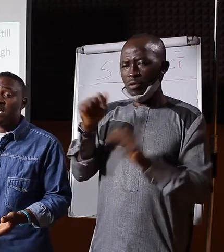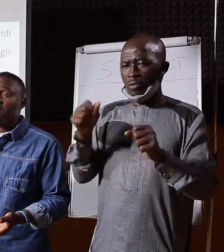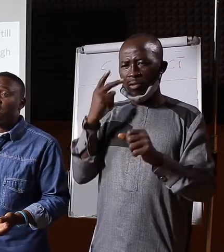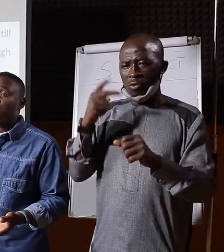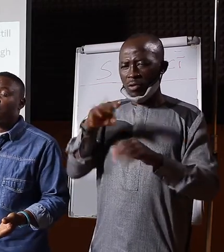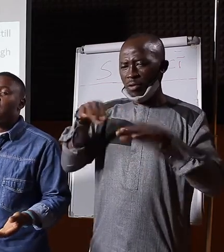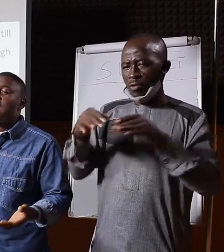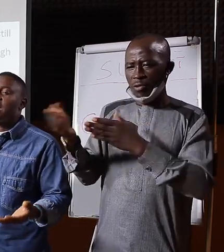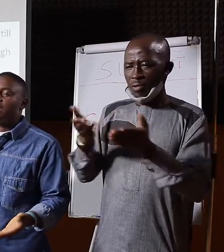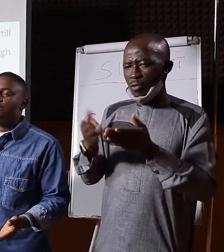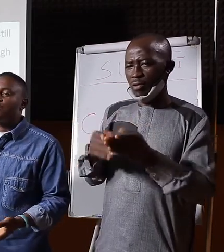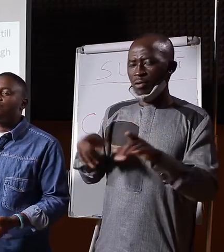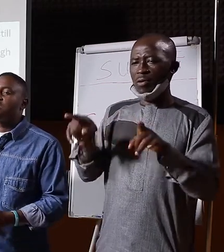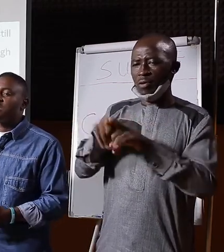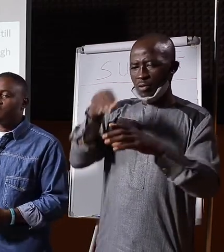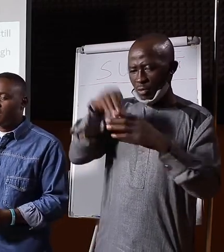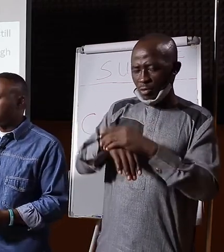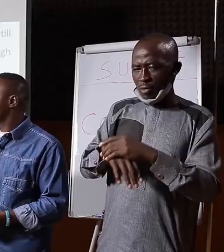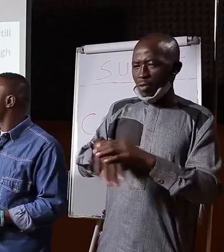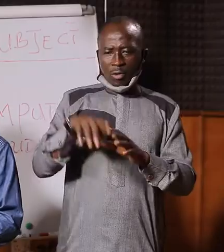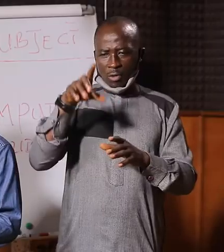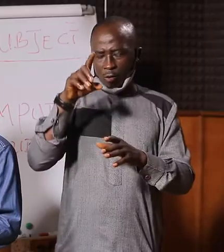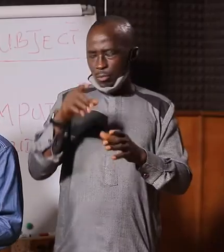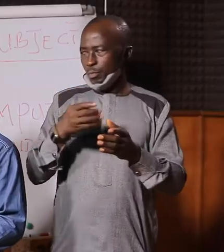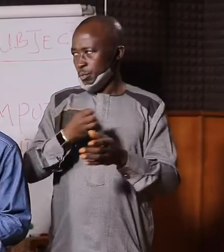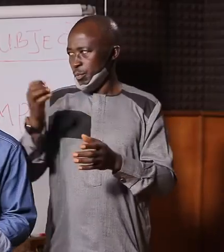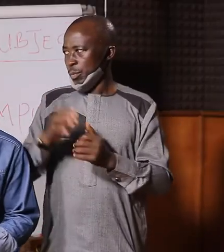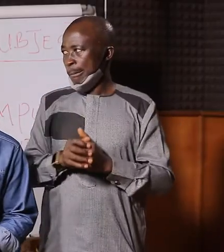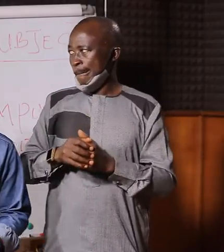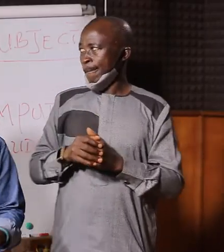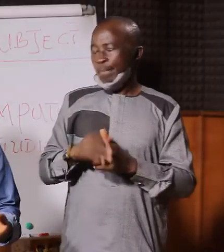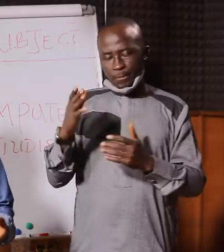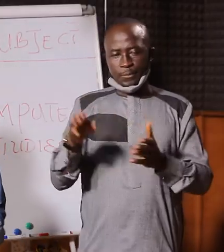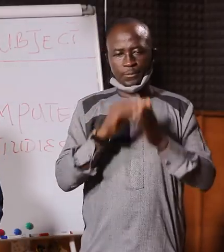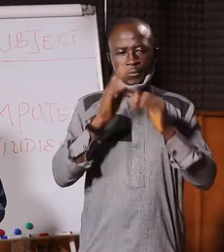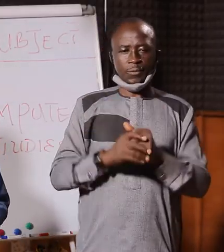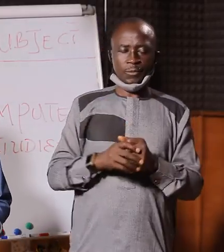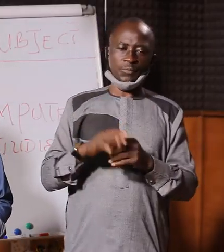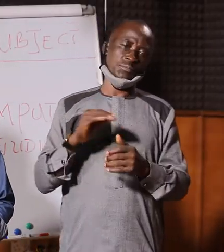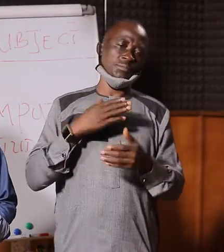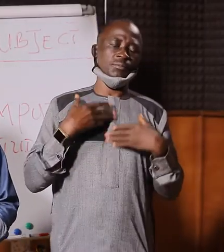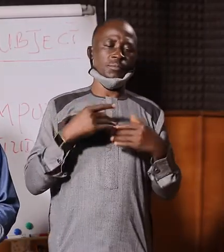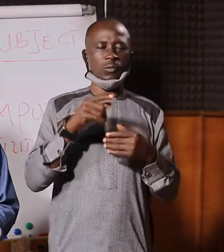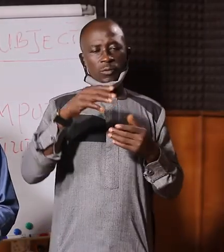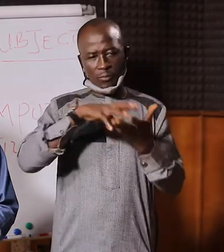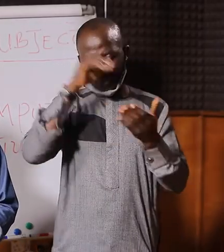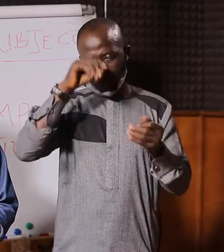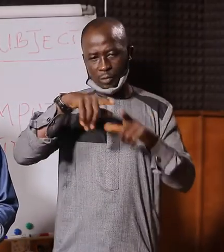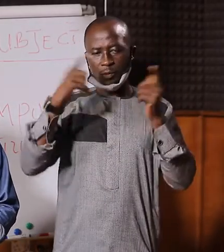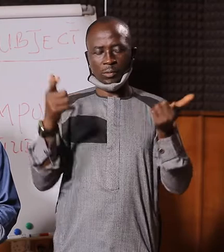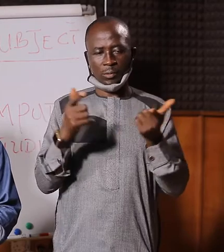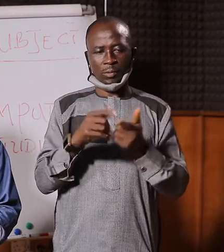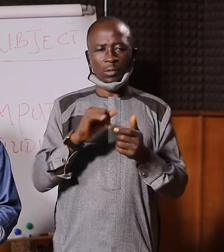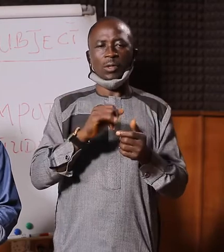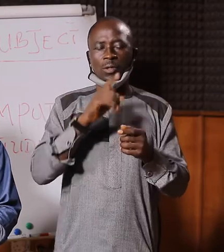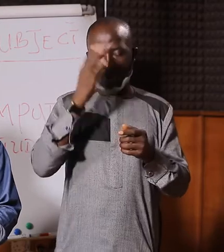camera serve as what? An input device. So learners, I'm very glad you've learned a lot. I'm